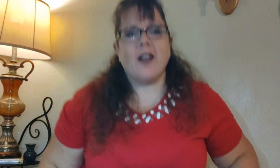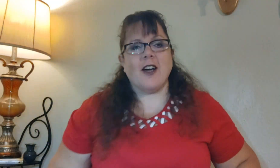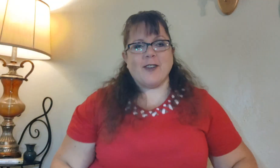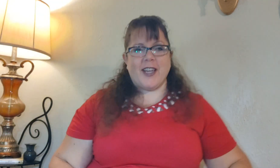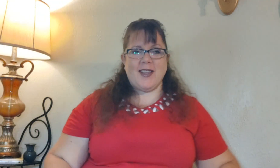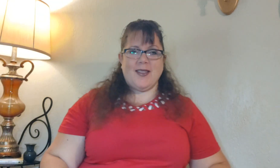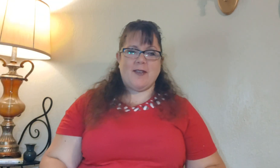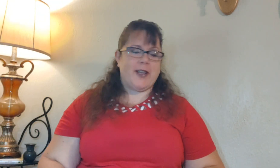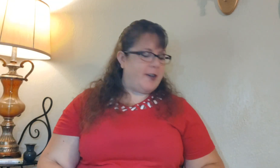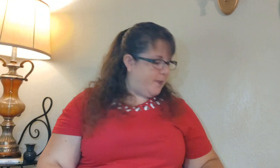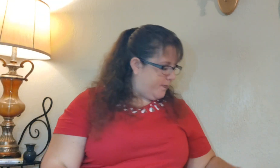All right, there we go.